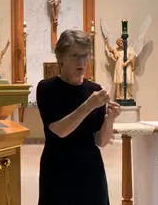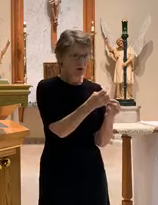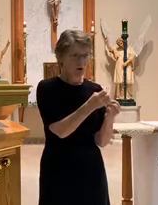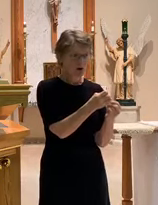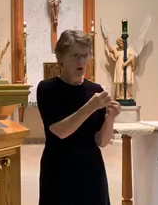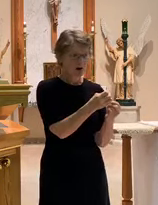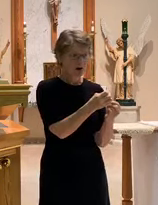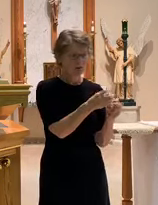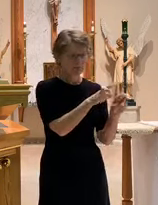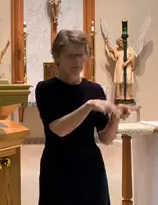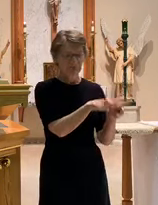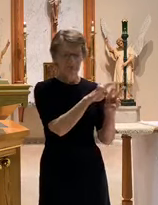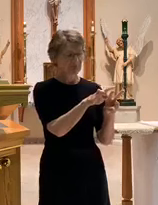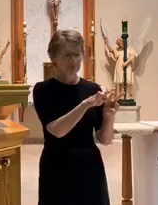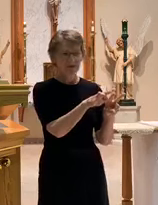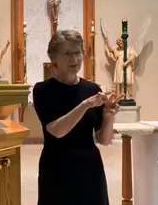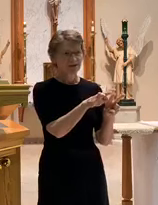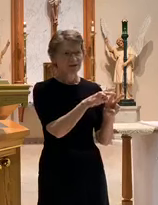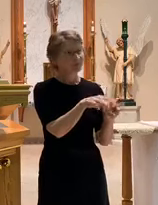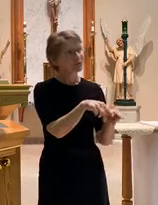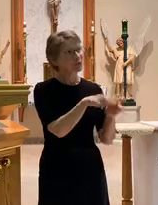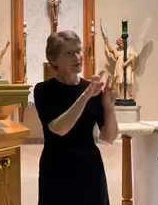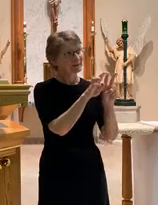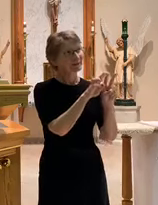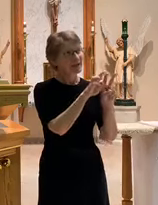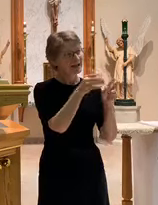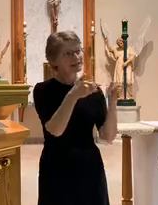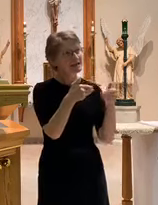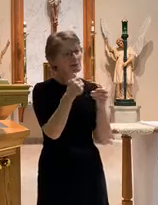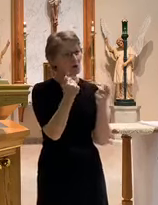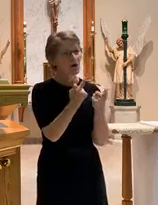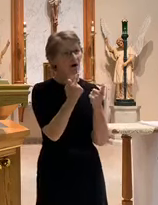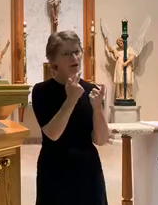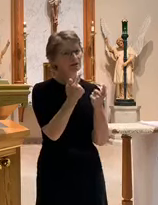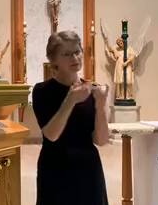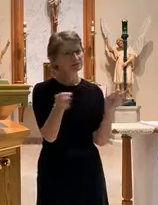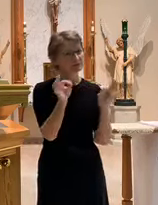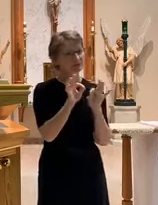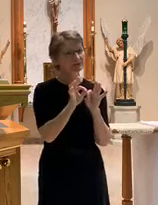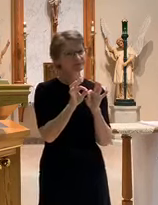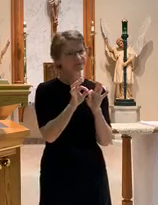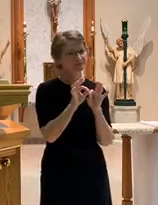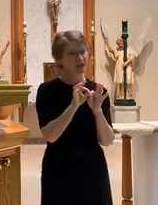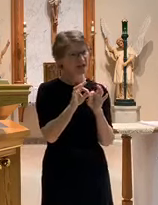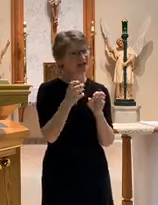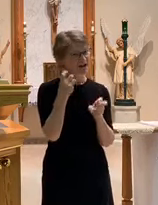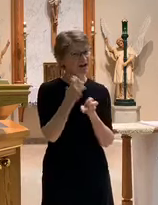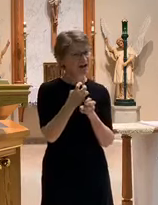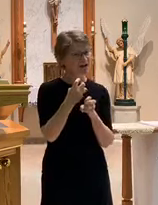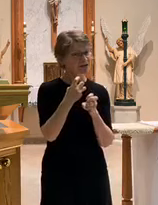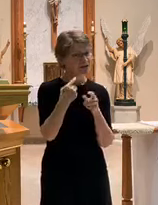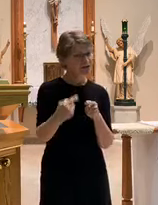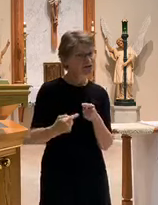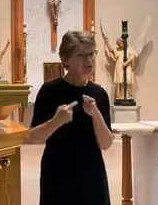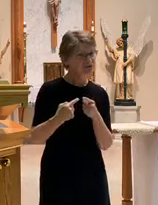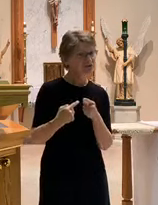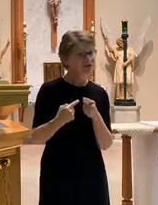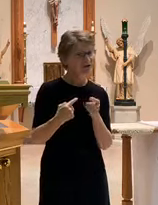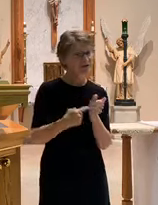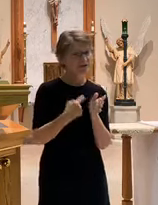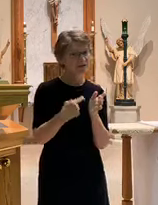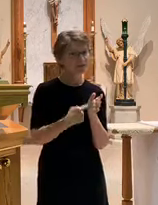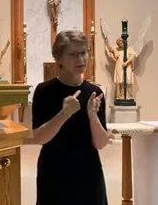That's hard to do sometimes with some of the people that are part of our lives or that we confront. Whatever